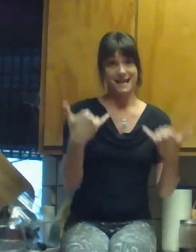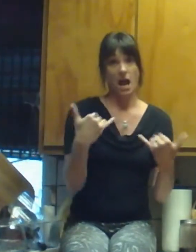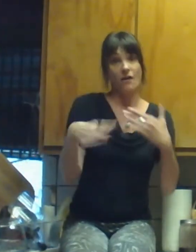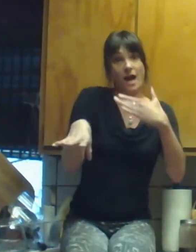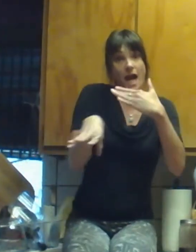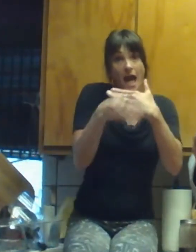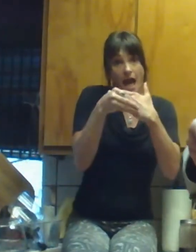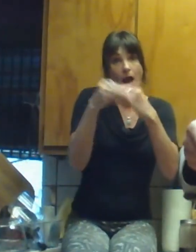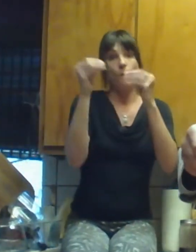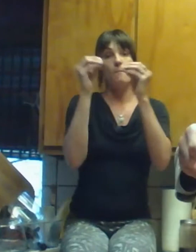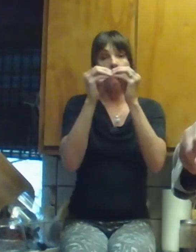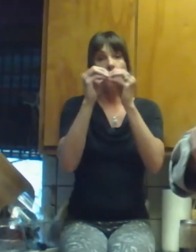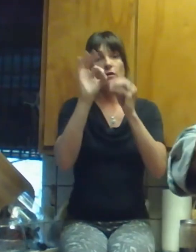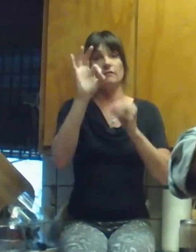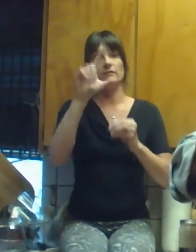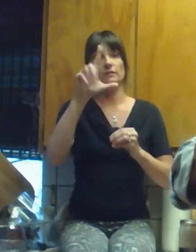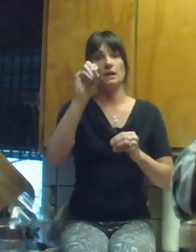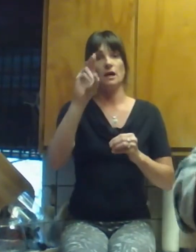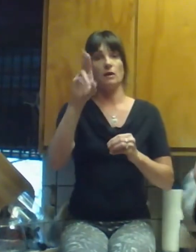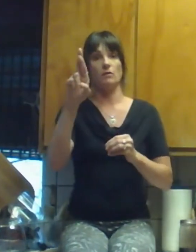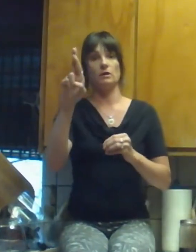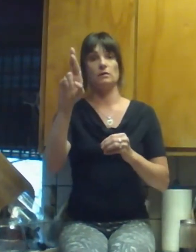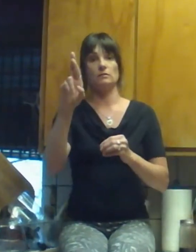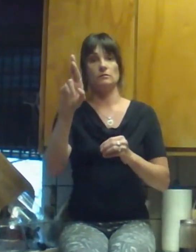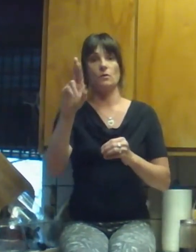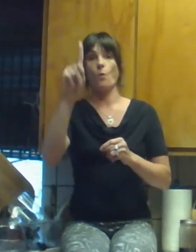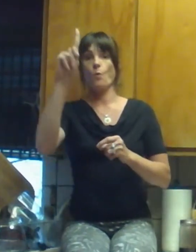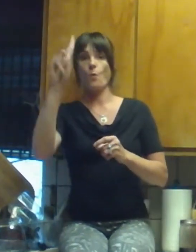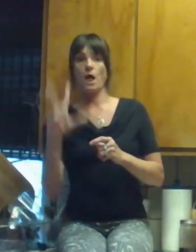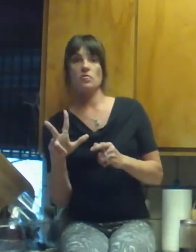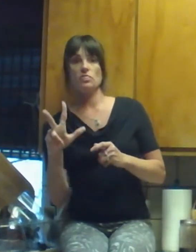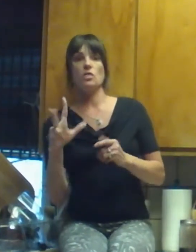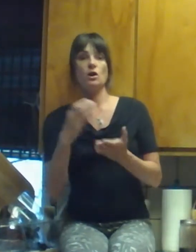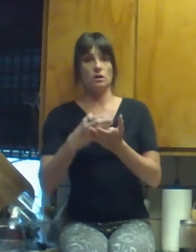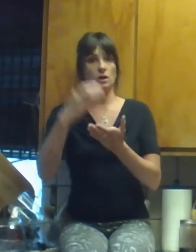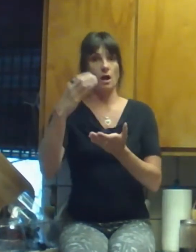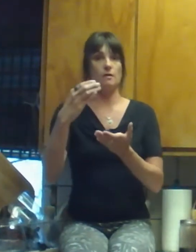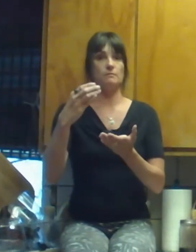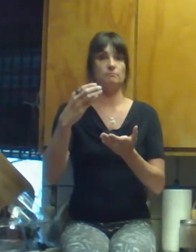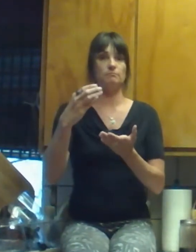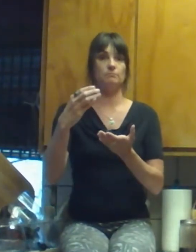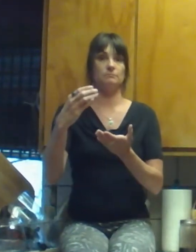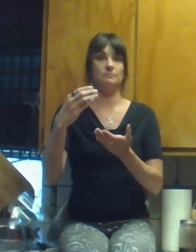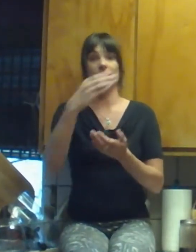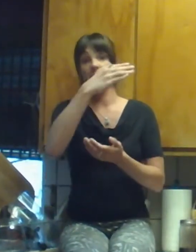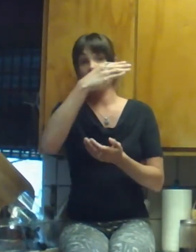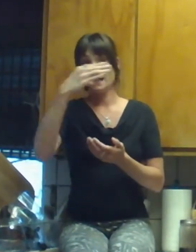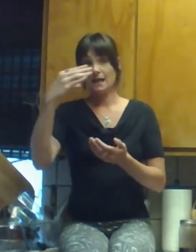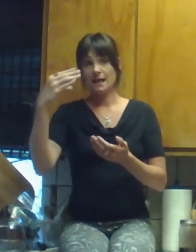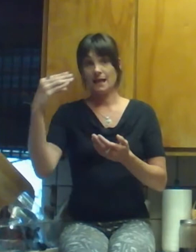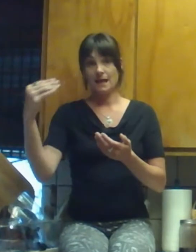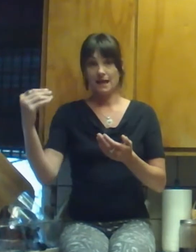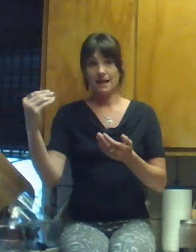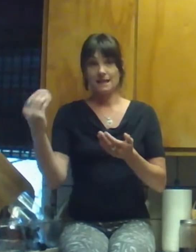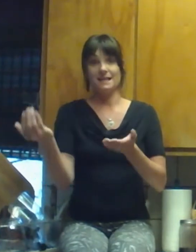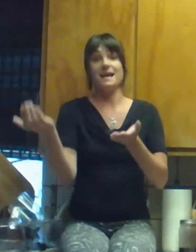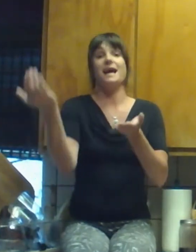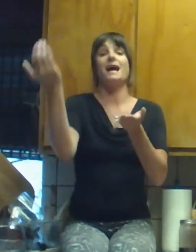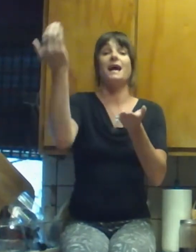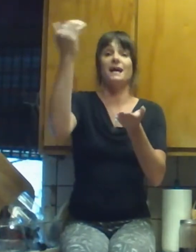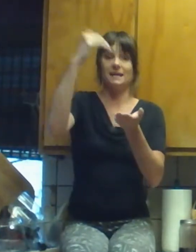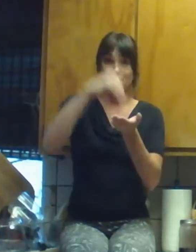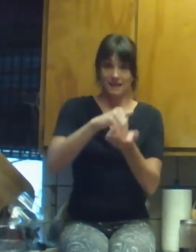add more flour. One more scoop, 1/3 of a cup. And again, I get my